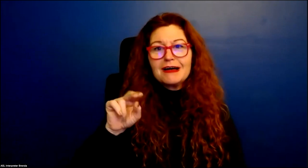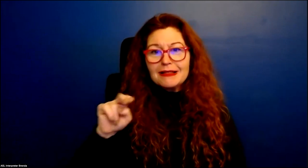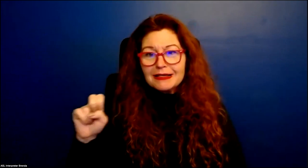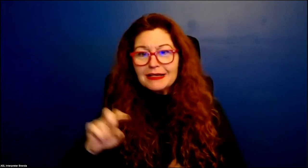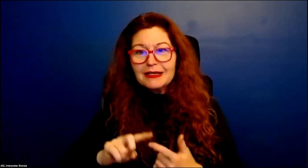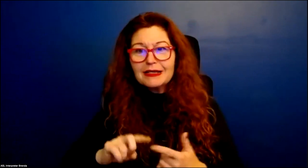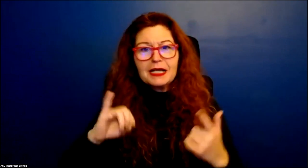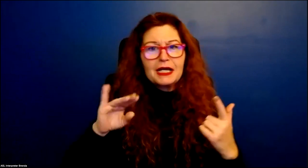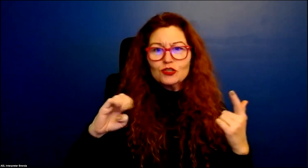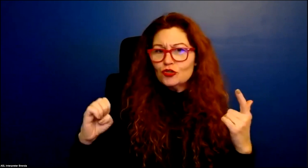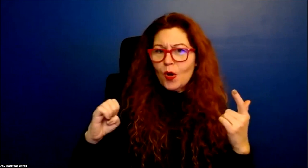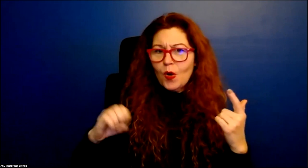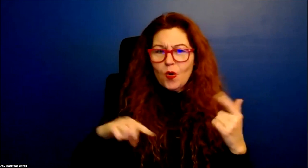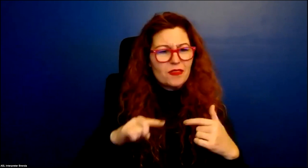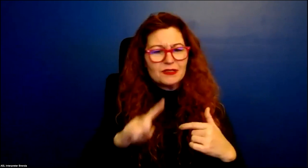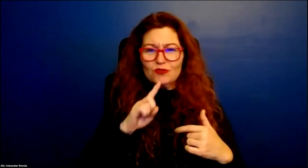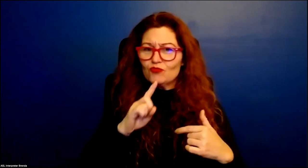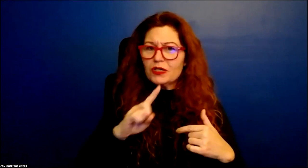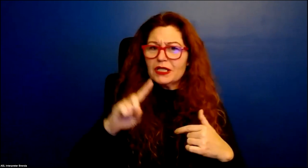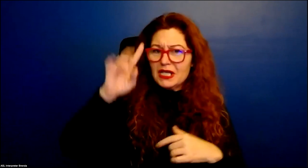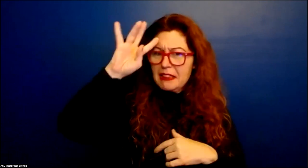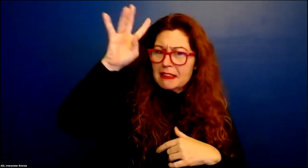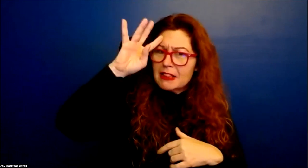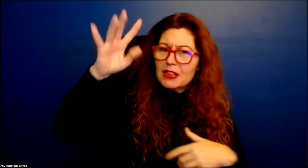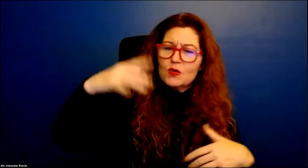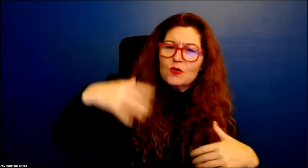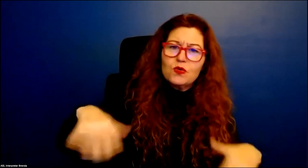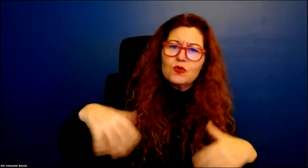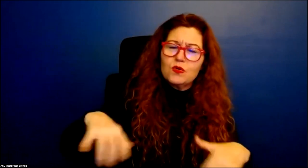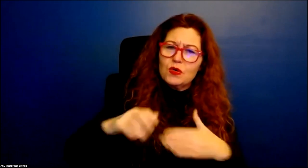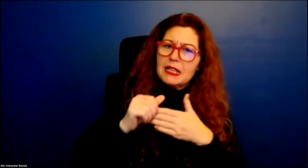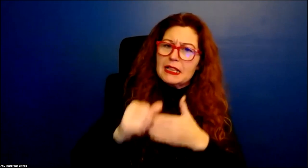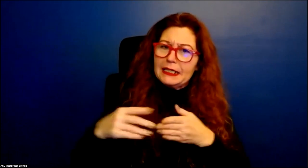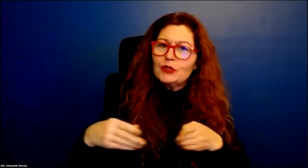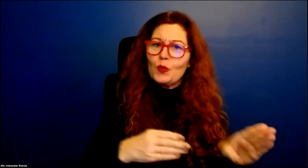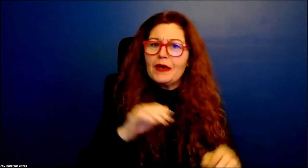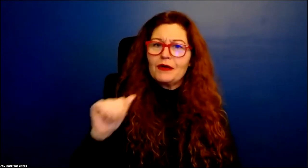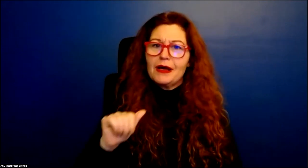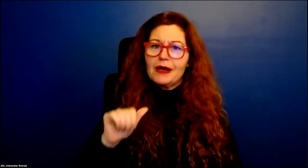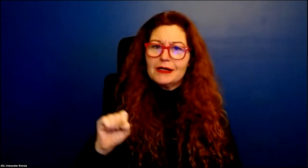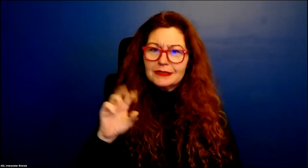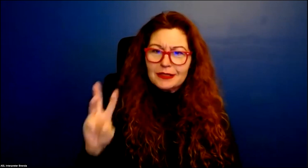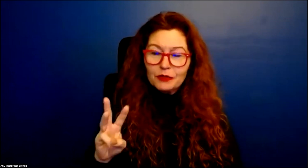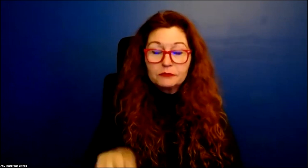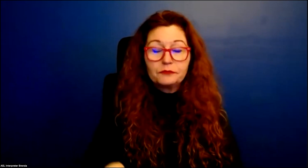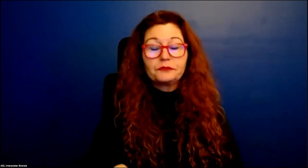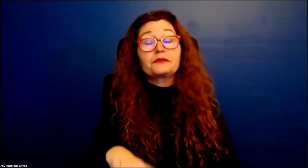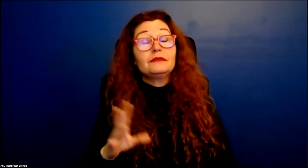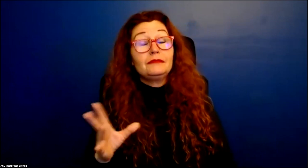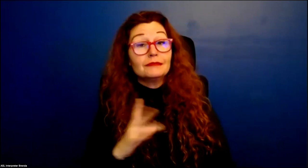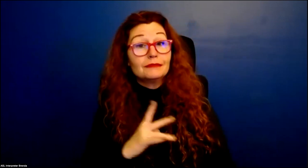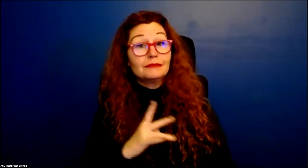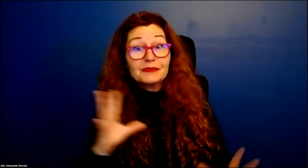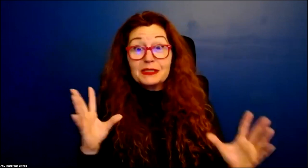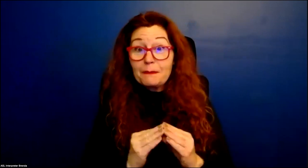doing here, leading the way for NASW on this. So just want to give you guys a shout out. Just having a meeting like this with all